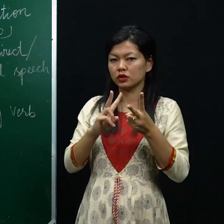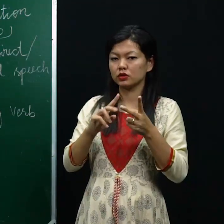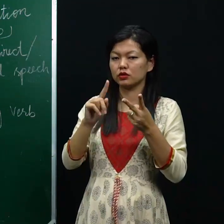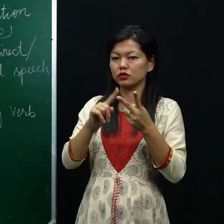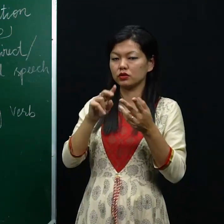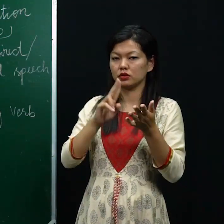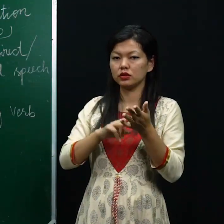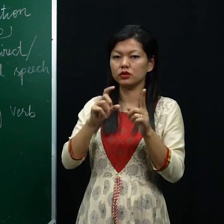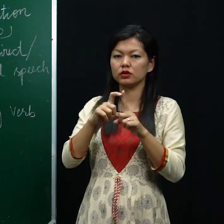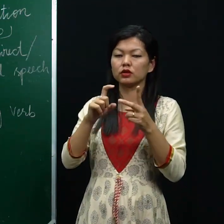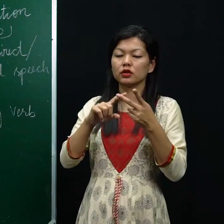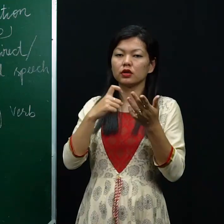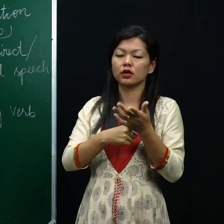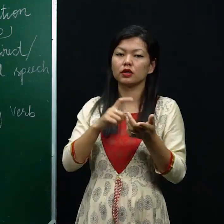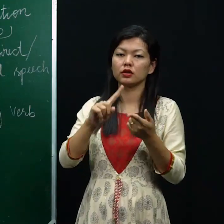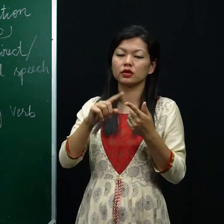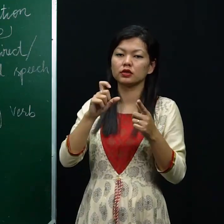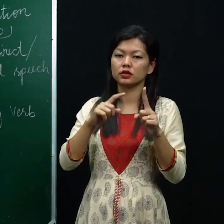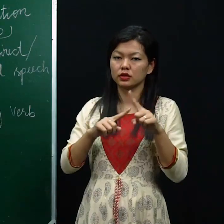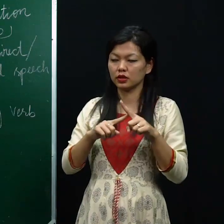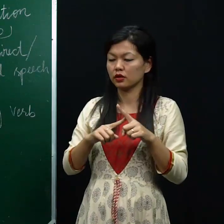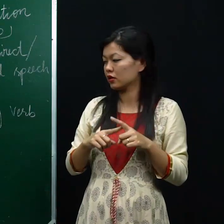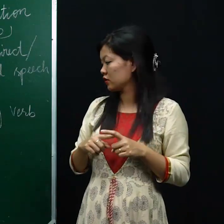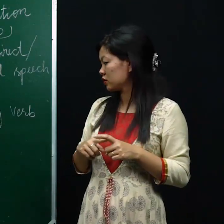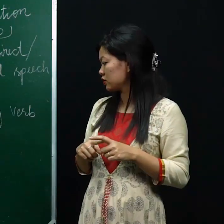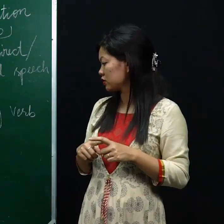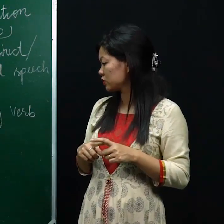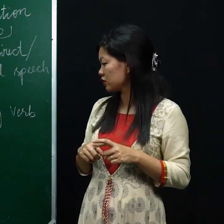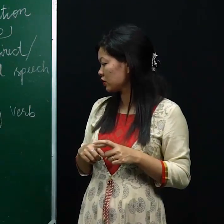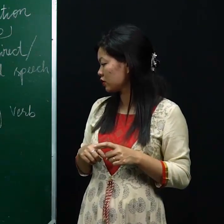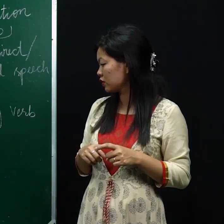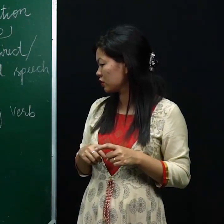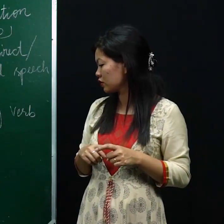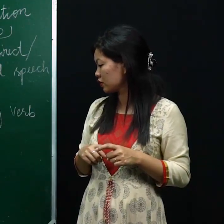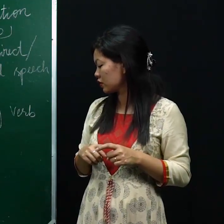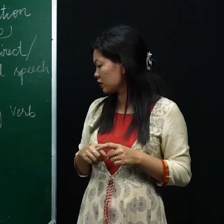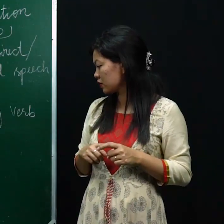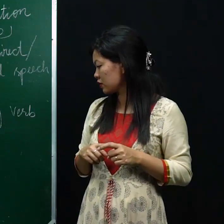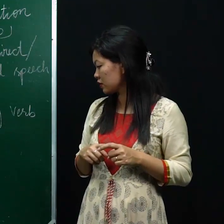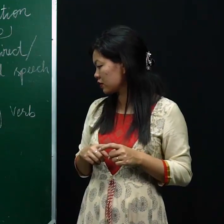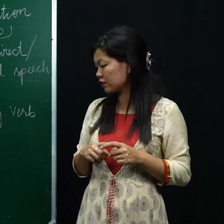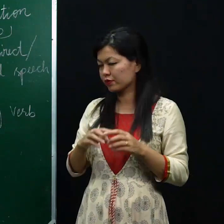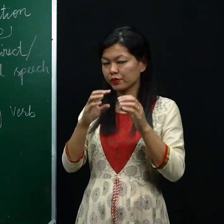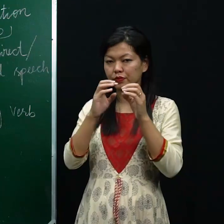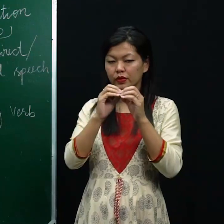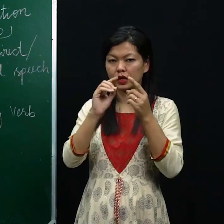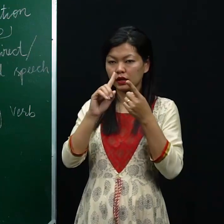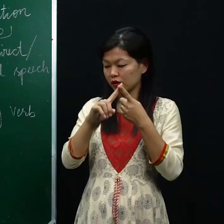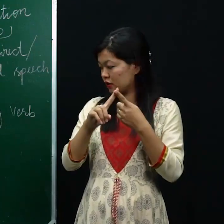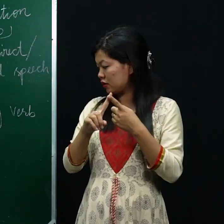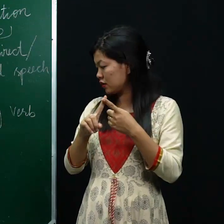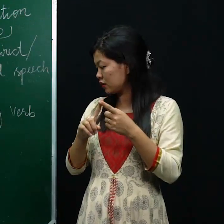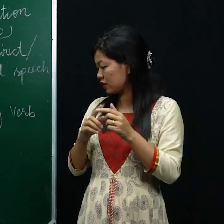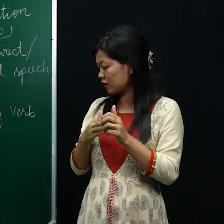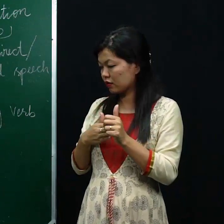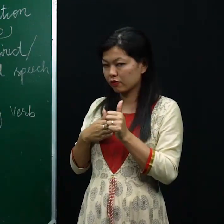the pen be picked up. This is a common mistake that students make. When you see the word be, the following word,